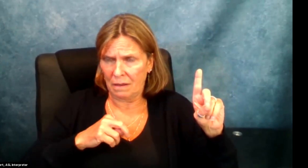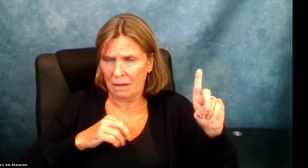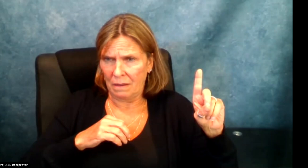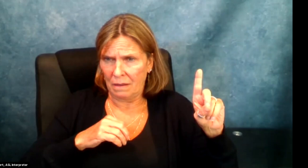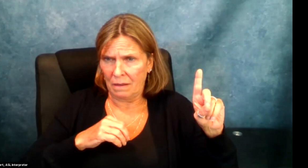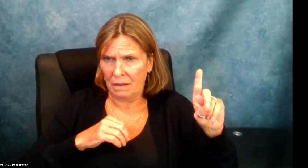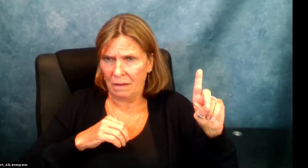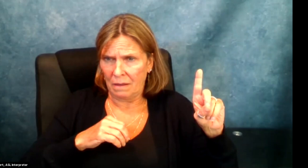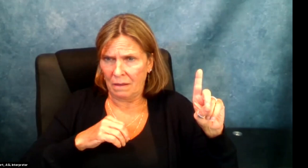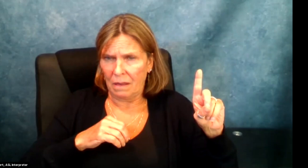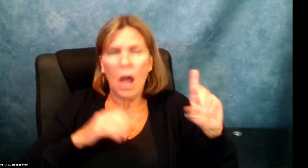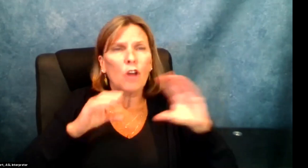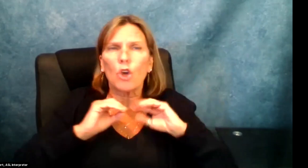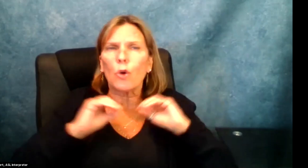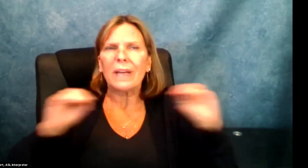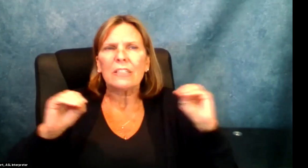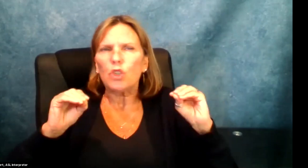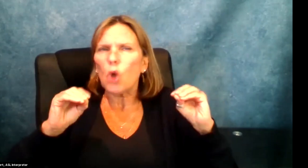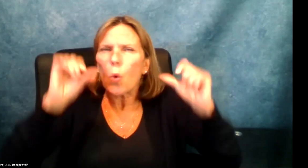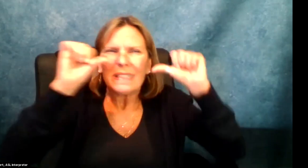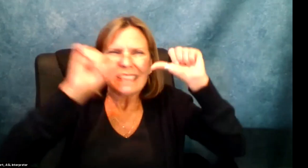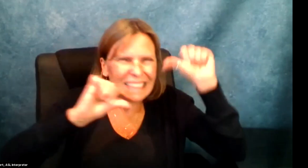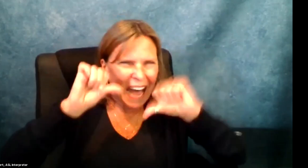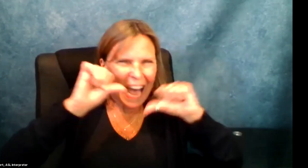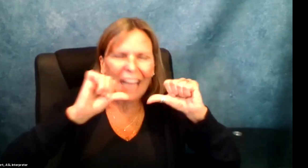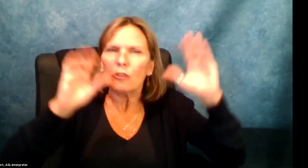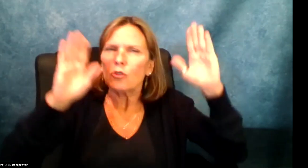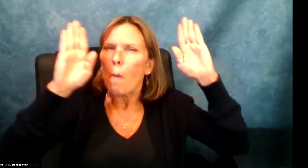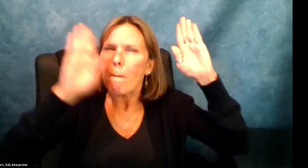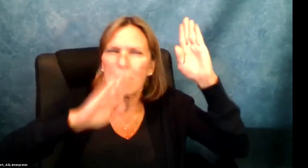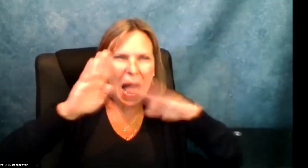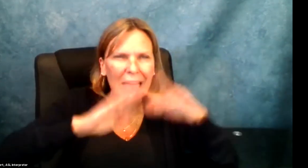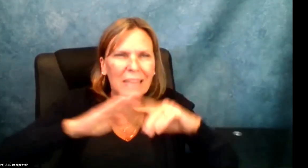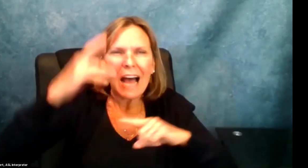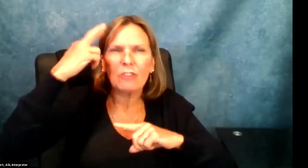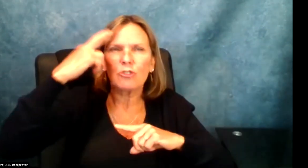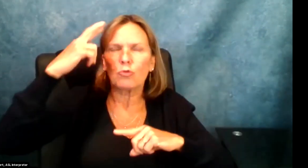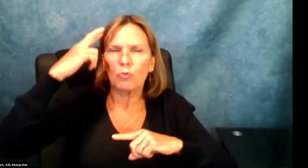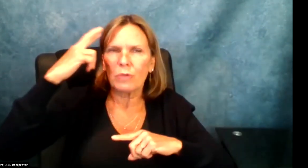this vaccine would affect puberty or why it would affect fertility.